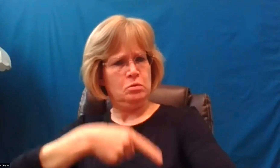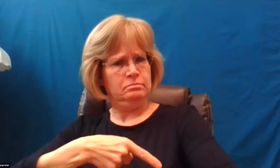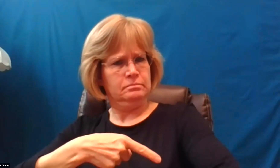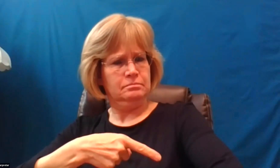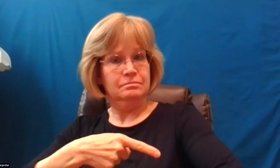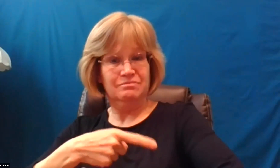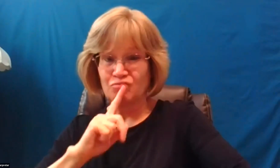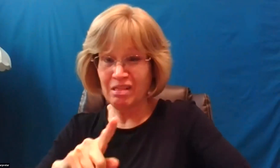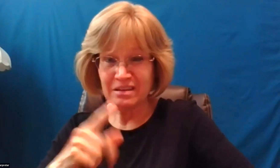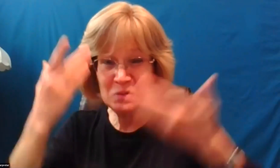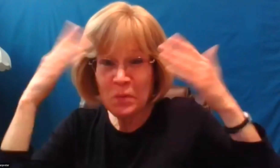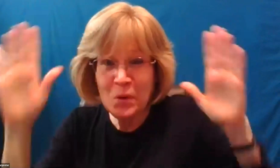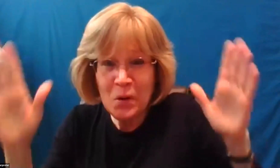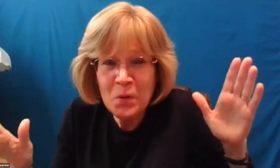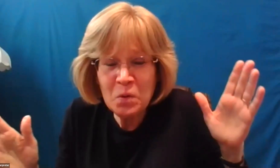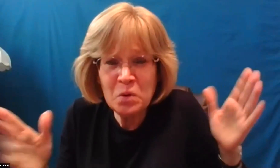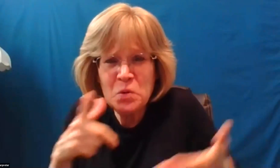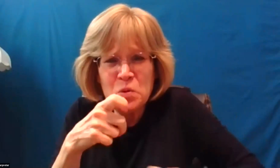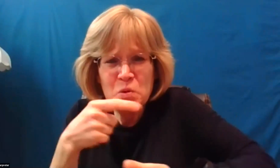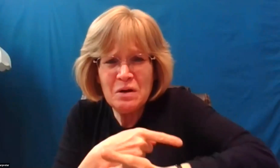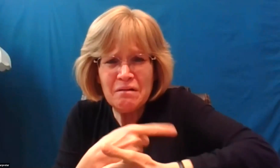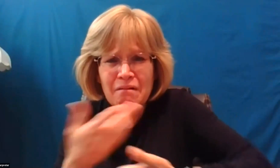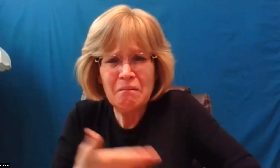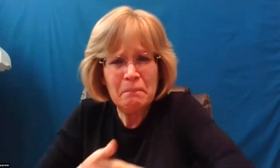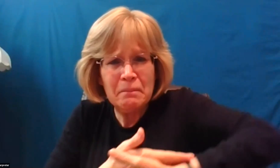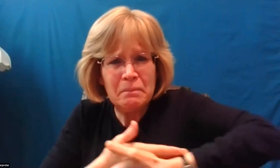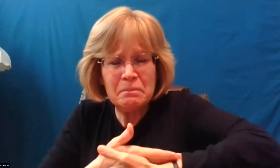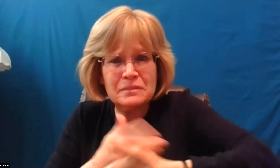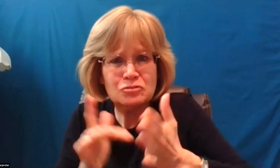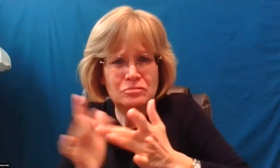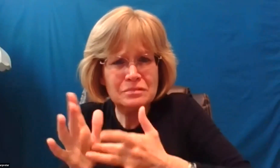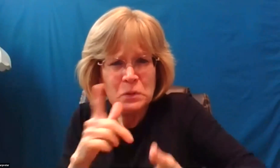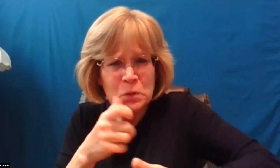anyone not know what child this is?